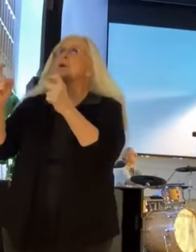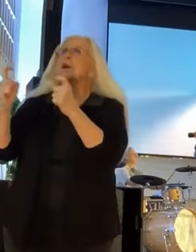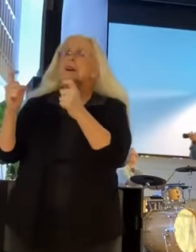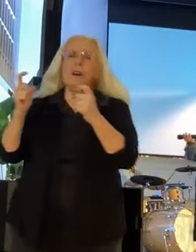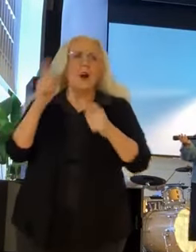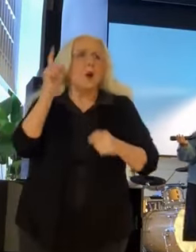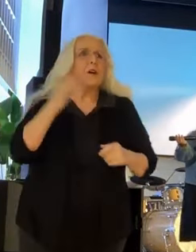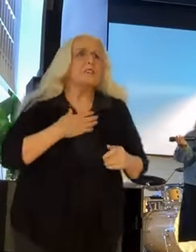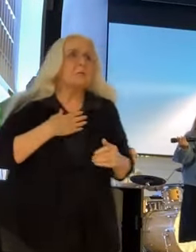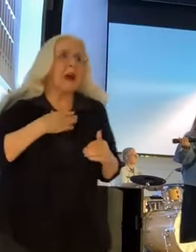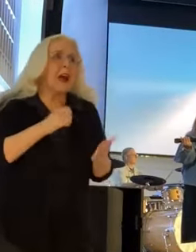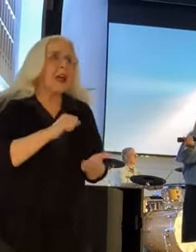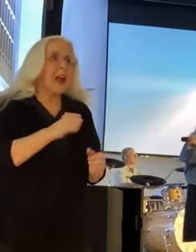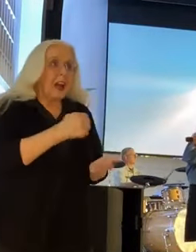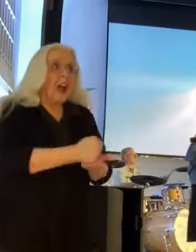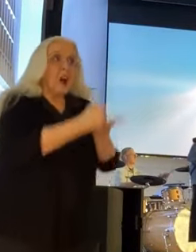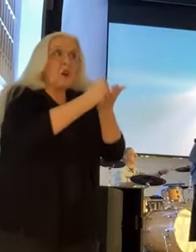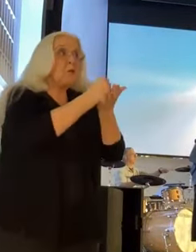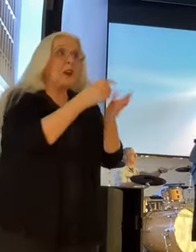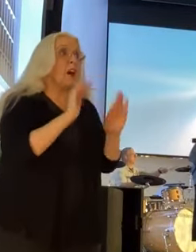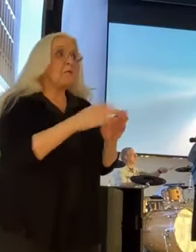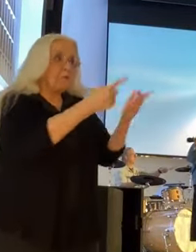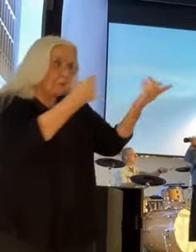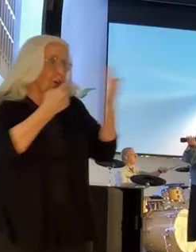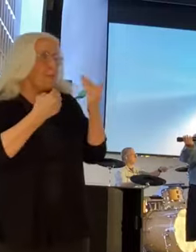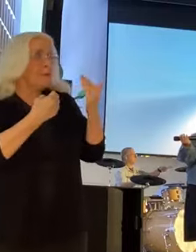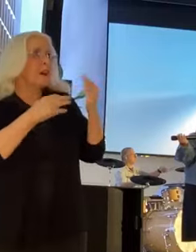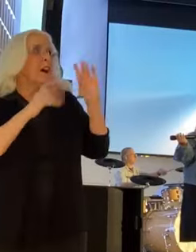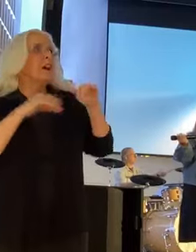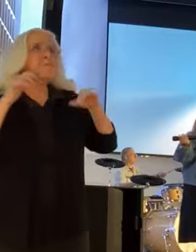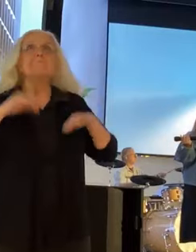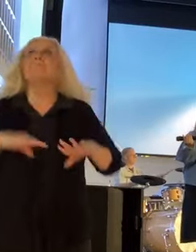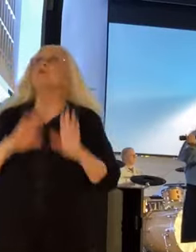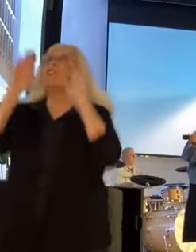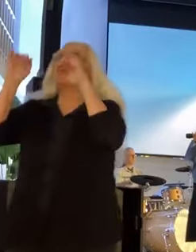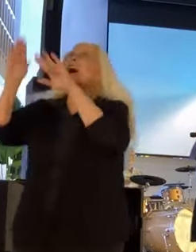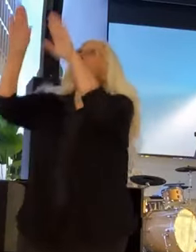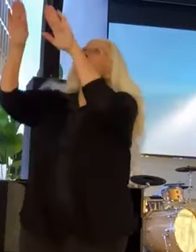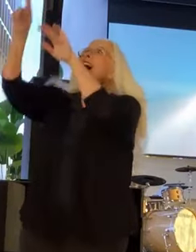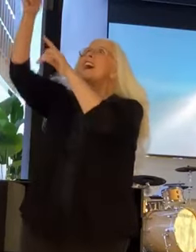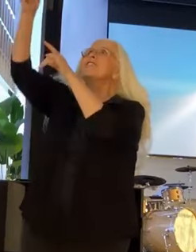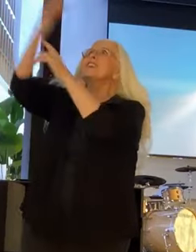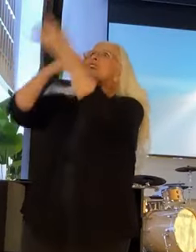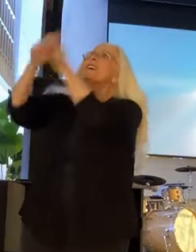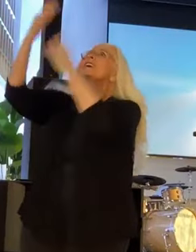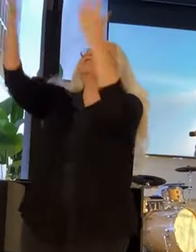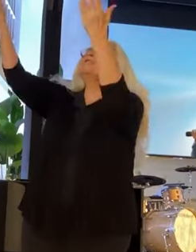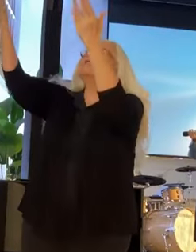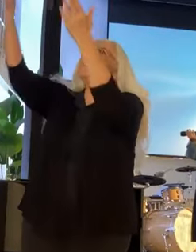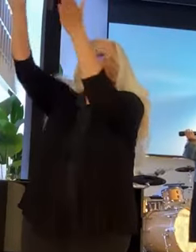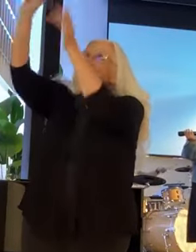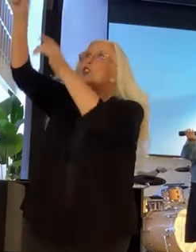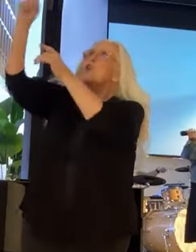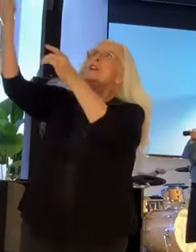from? It comes from the Lord. So we lift our gaze towards heaven today. We lift our hands towards heaven today.